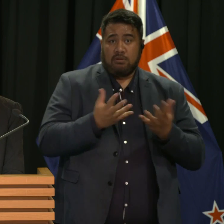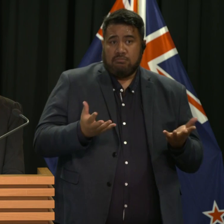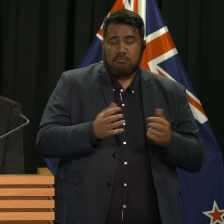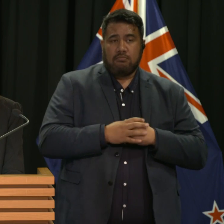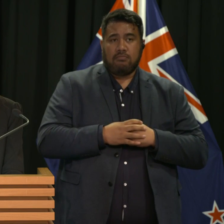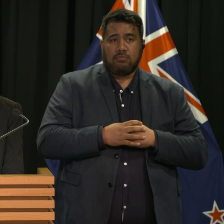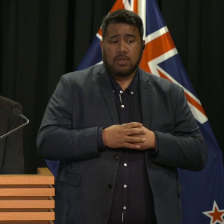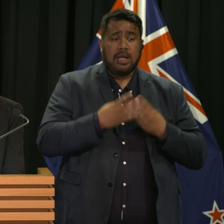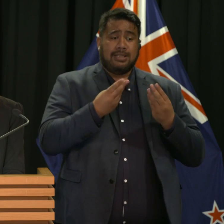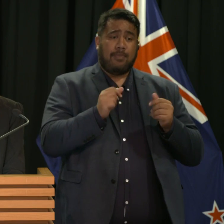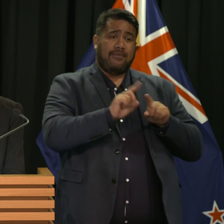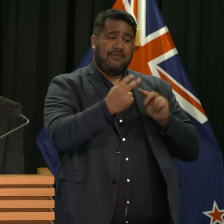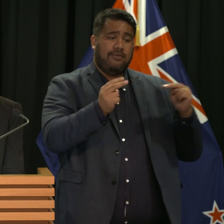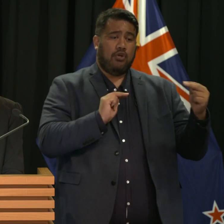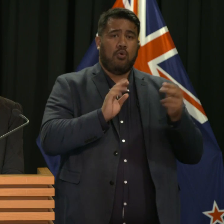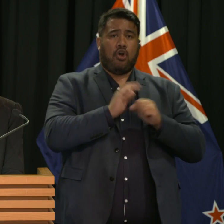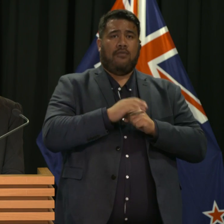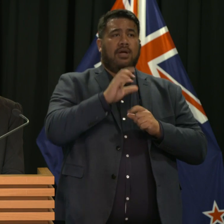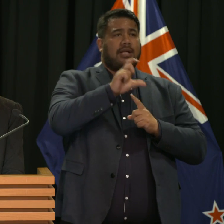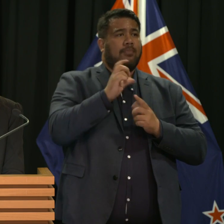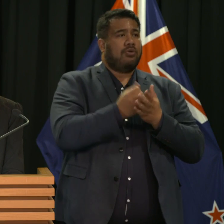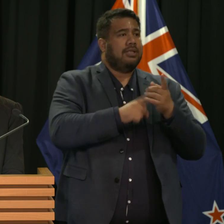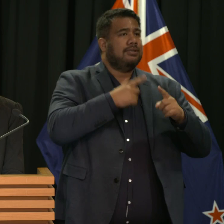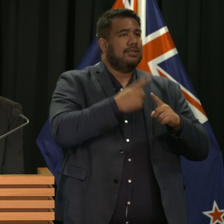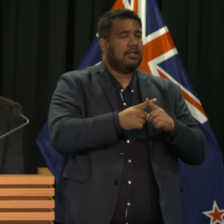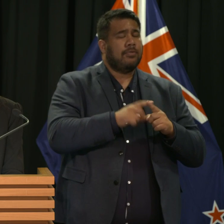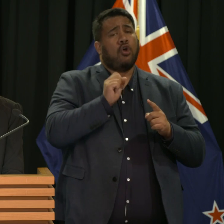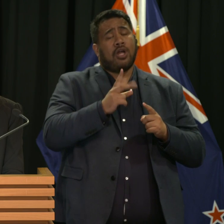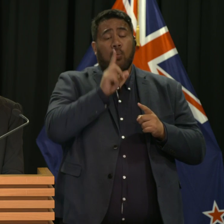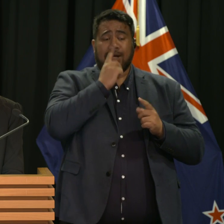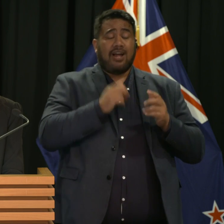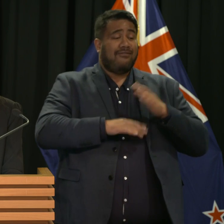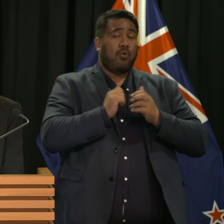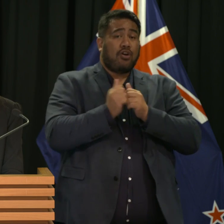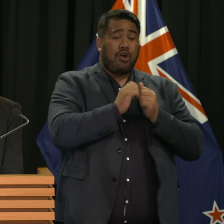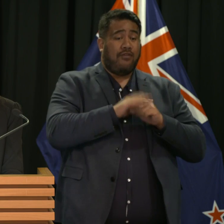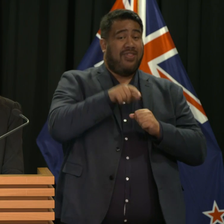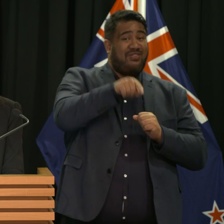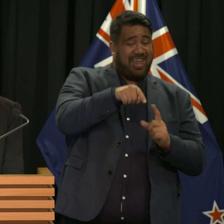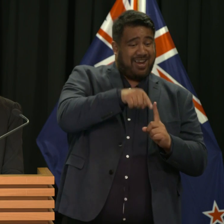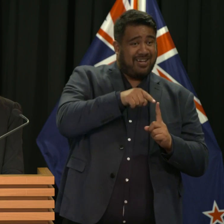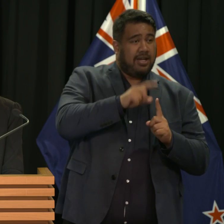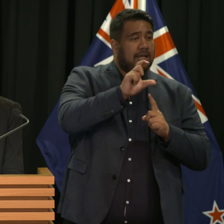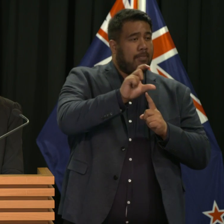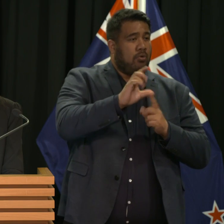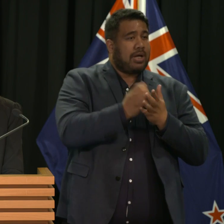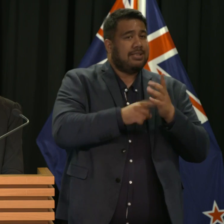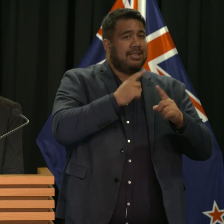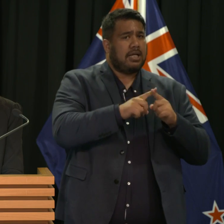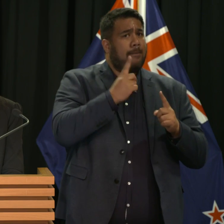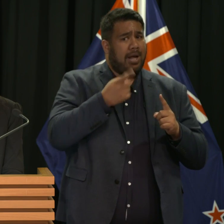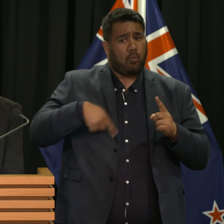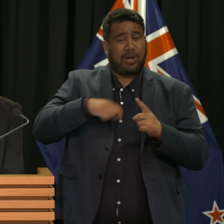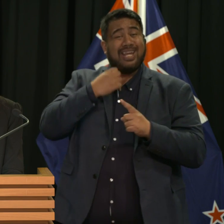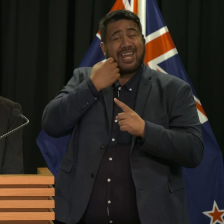on capital gains tax. But again, while we have not been able to reach consensus on this issue, we reach consensus on a